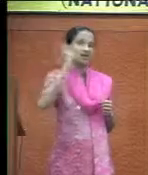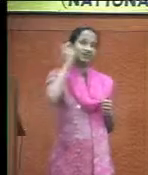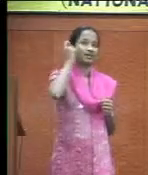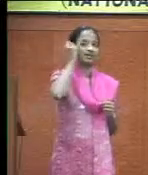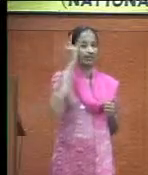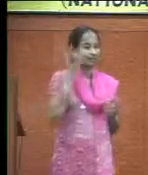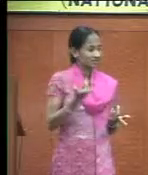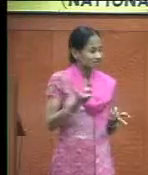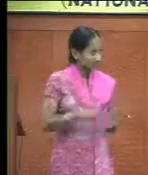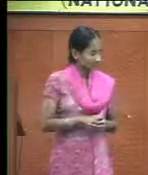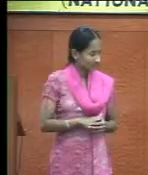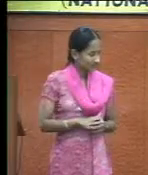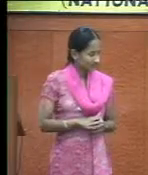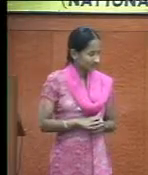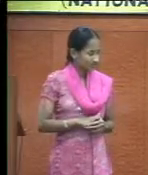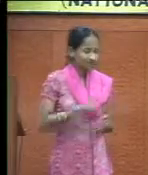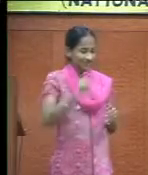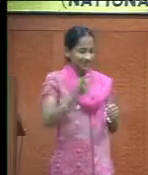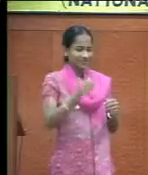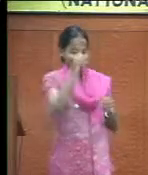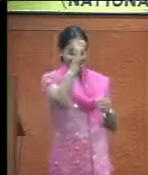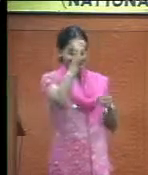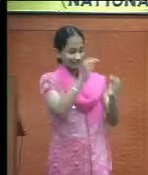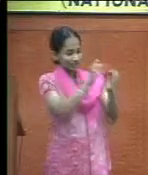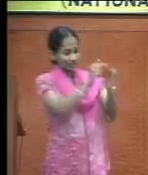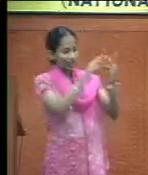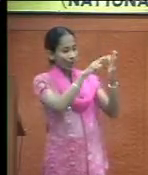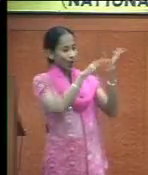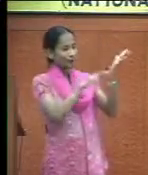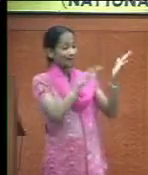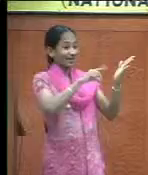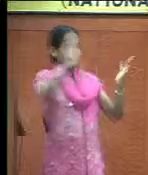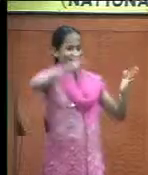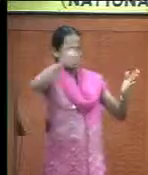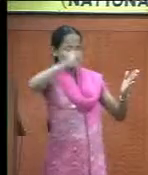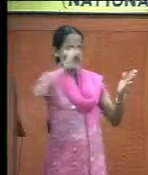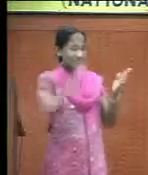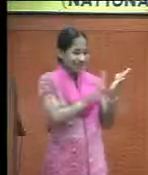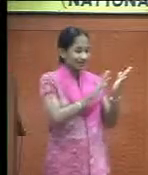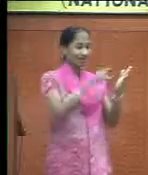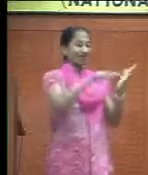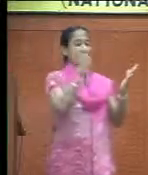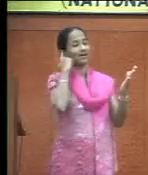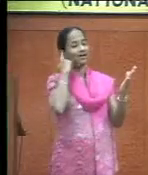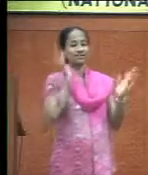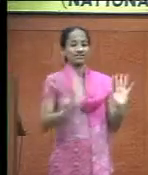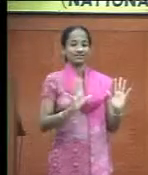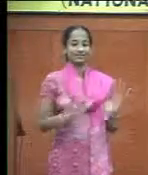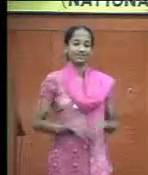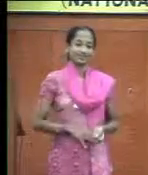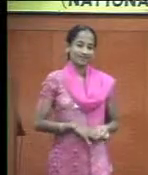has so many issues that whoever makes the largest noise gets heard. That's what Dr. Monte Kaluwalia Singh told